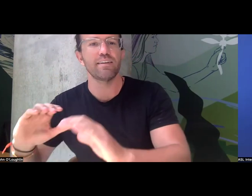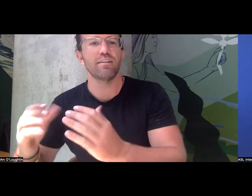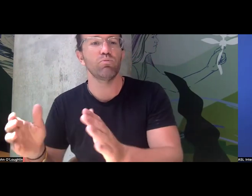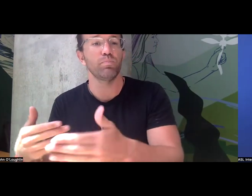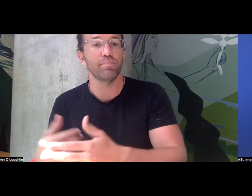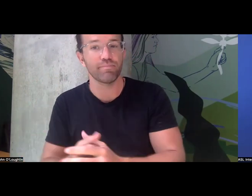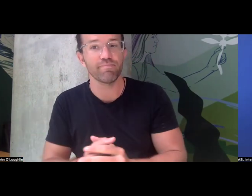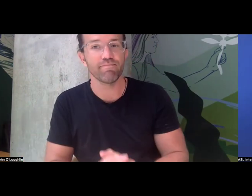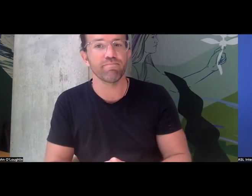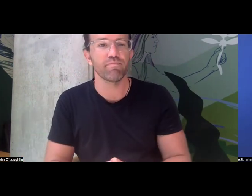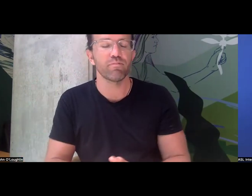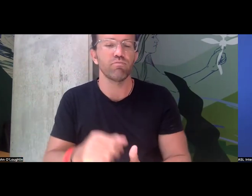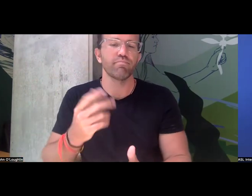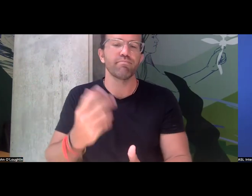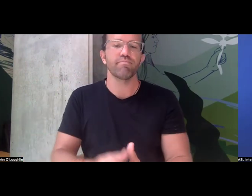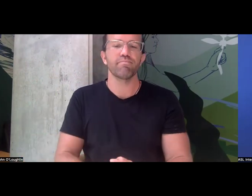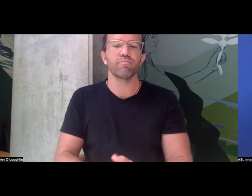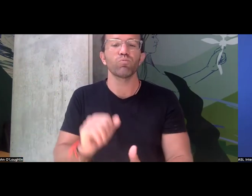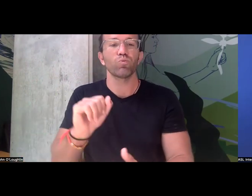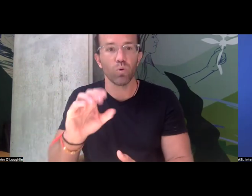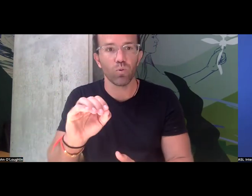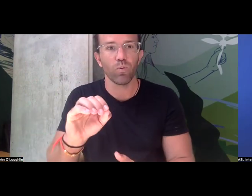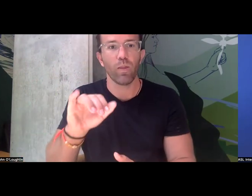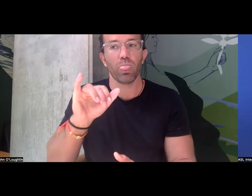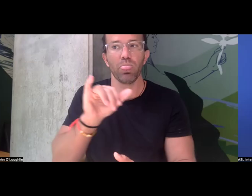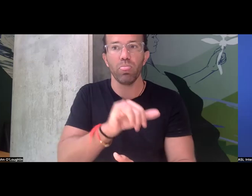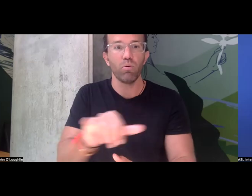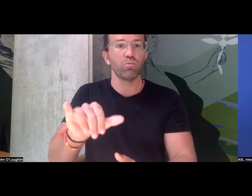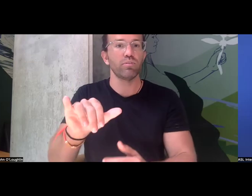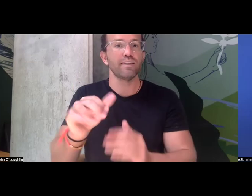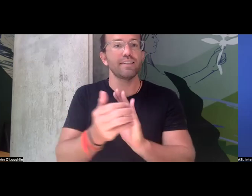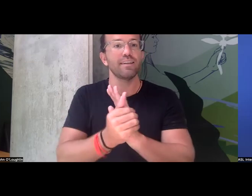similar as it can be to those face-to-face classroom classes. So